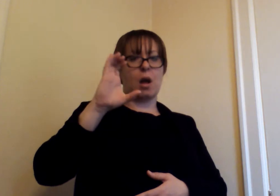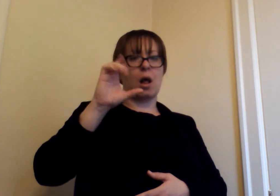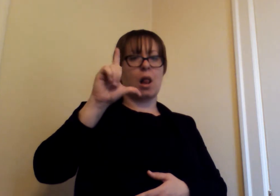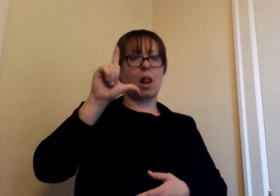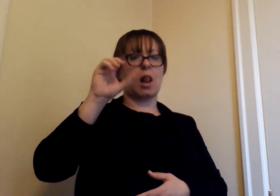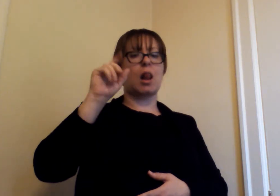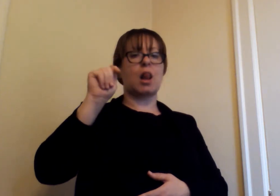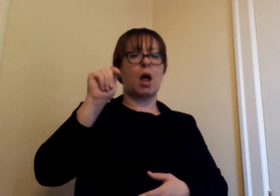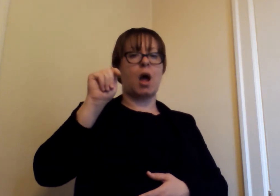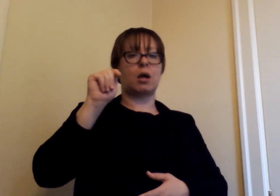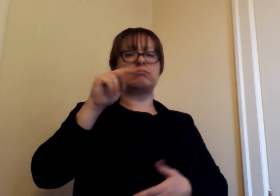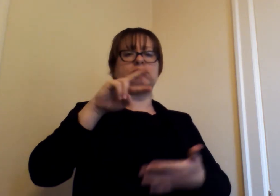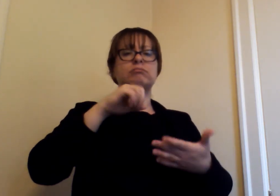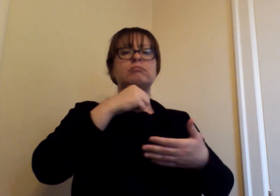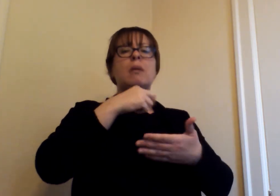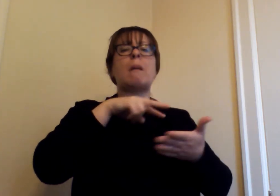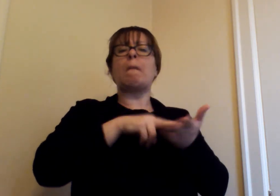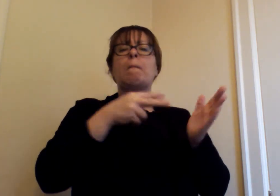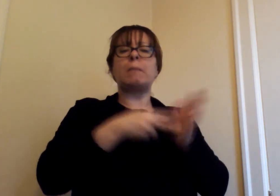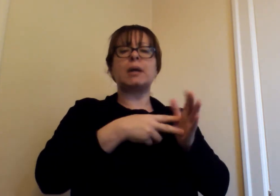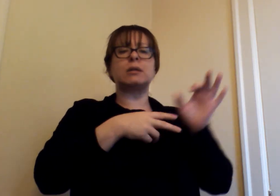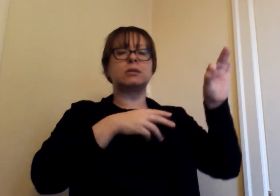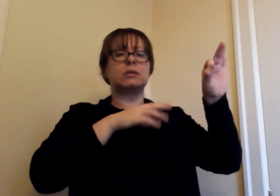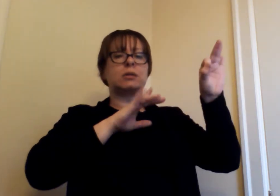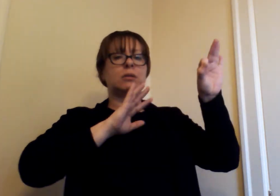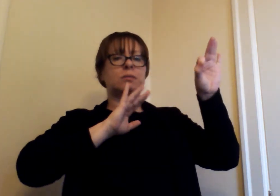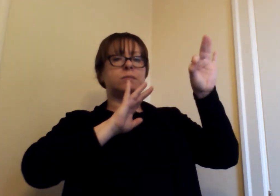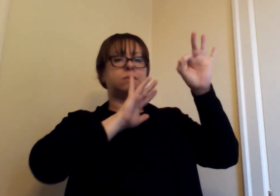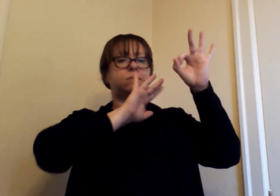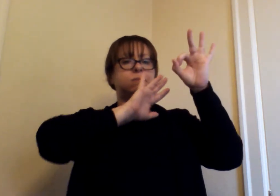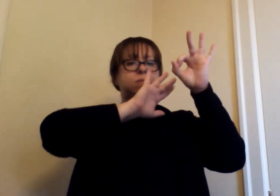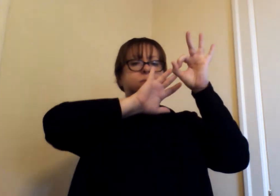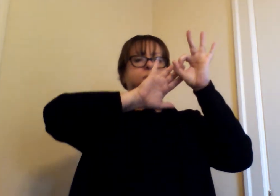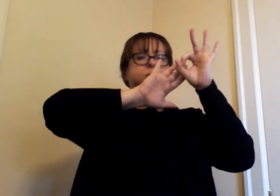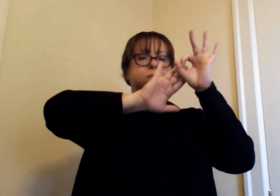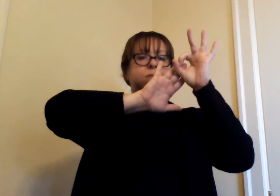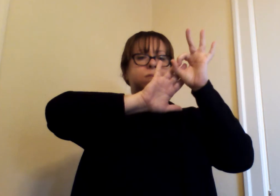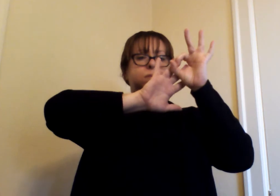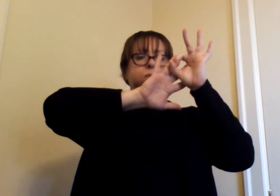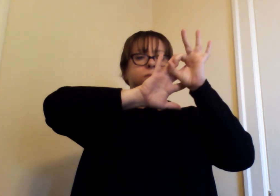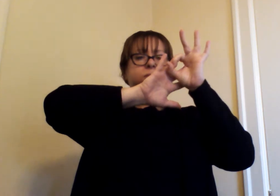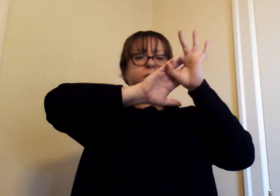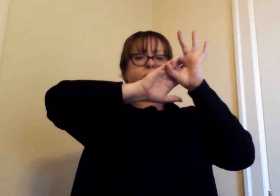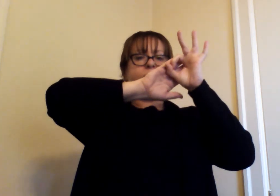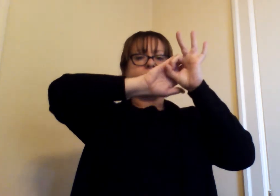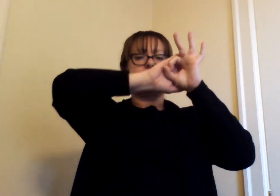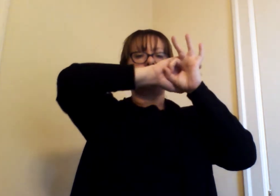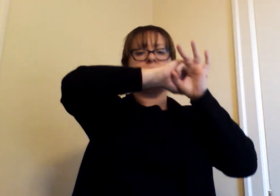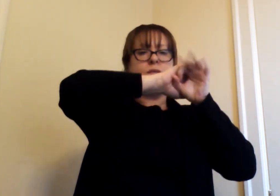to the lab. The label must include at least the patient's ID number, full name, date of birth, and today's